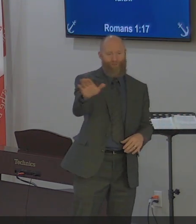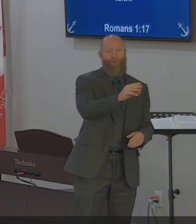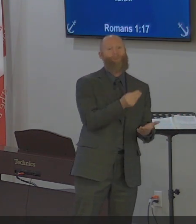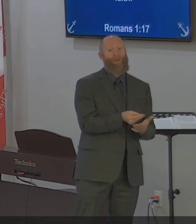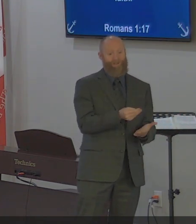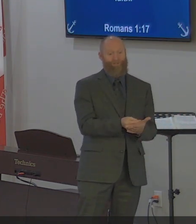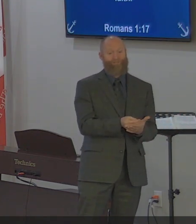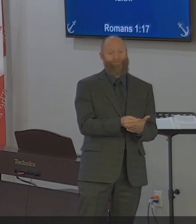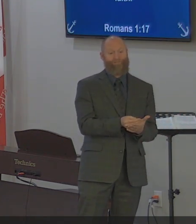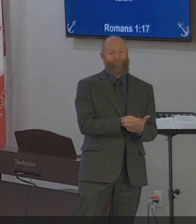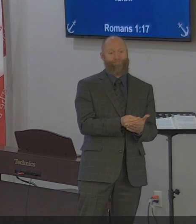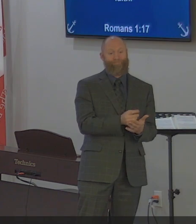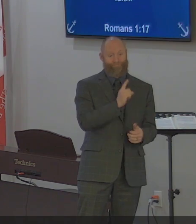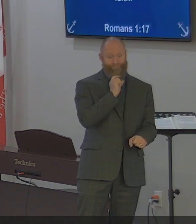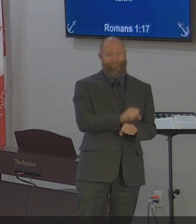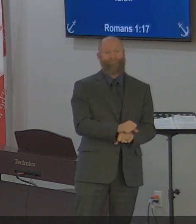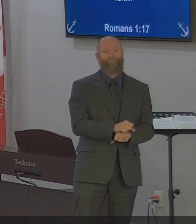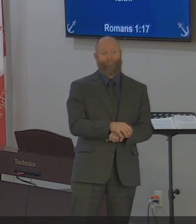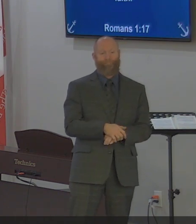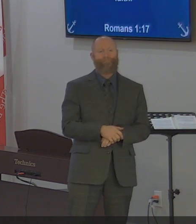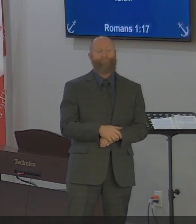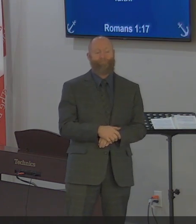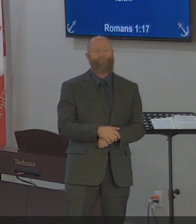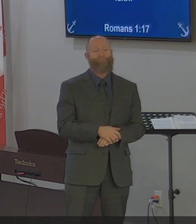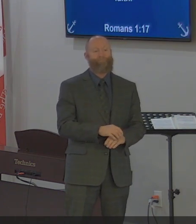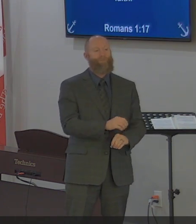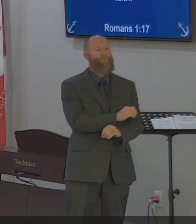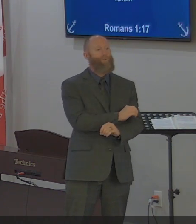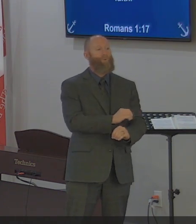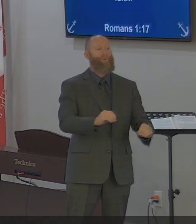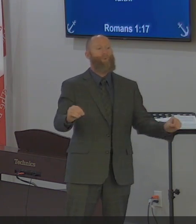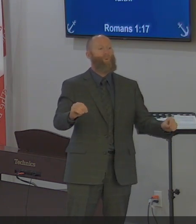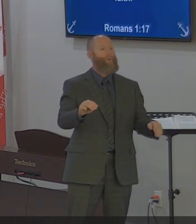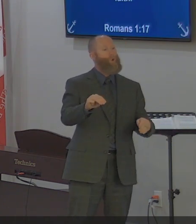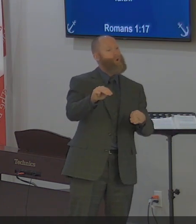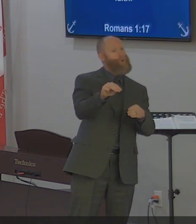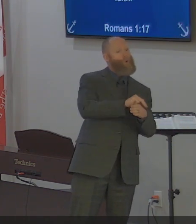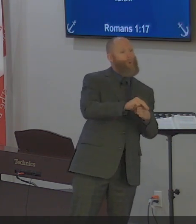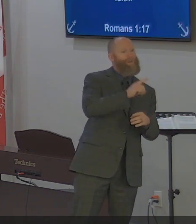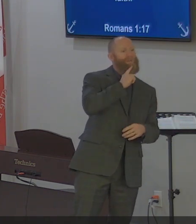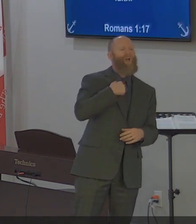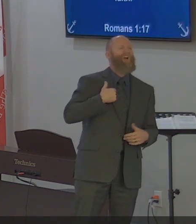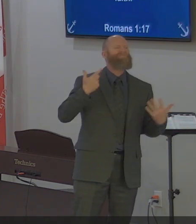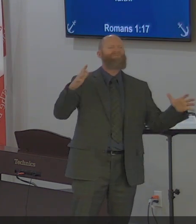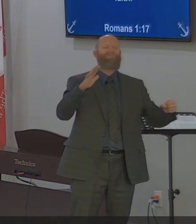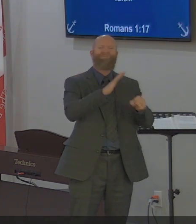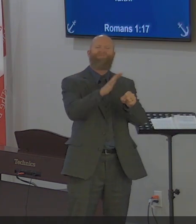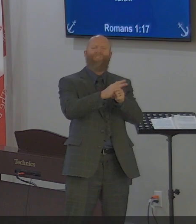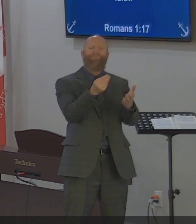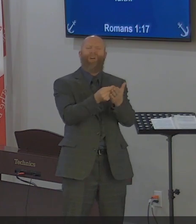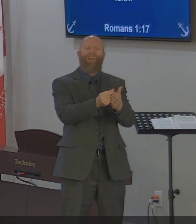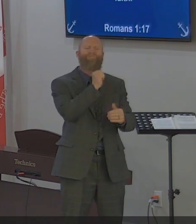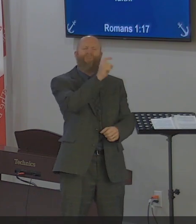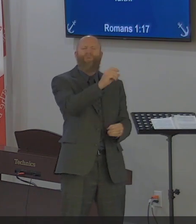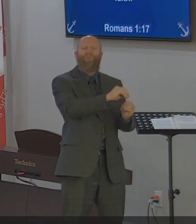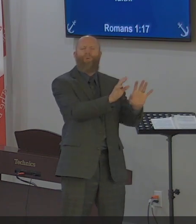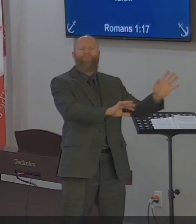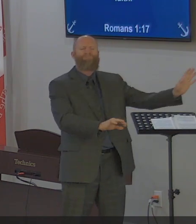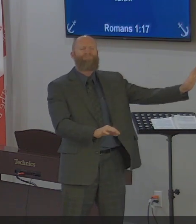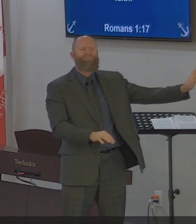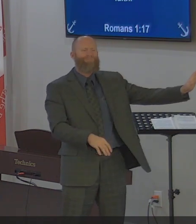that there's no ministry that says, oh, no, sorry, I have enough money. No, I don't need any more,